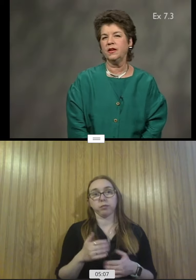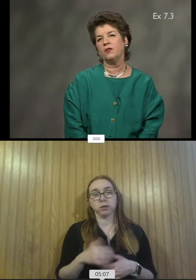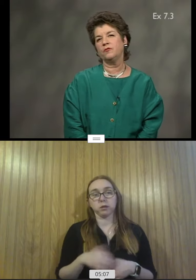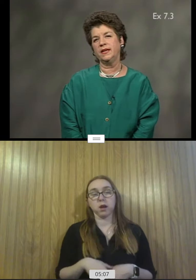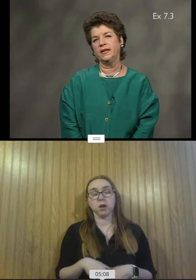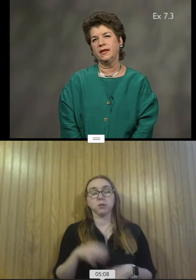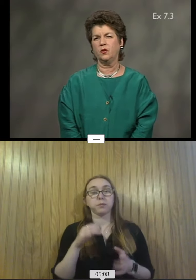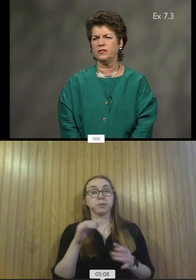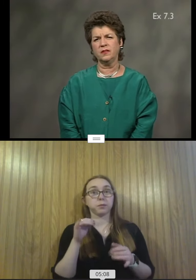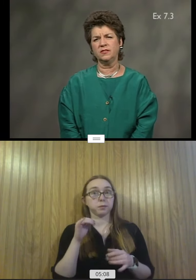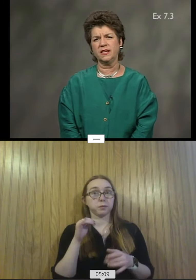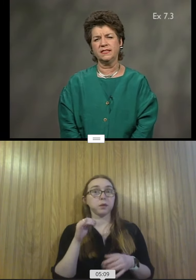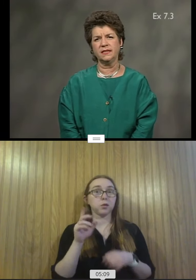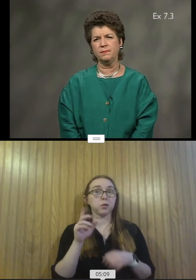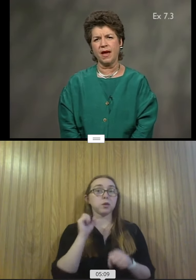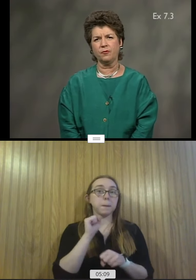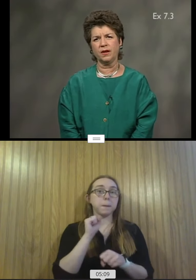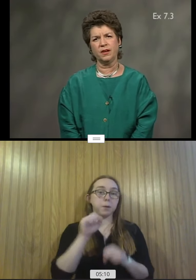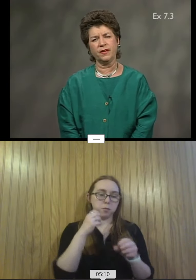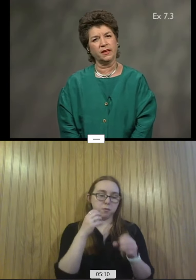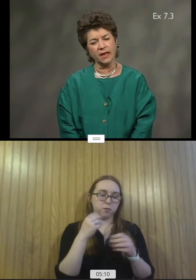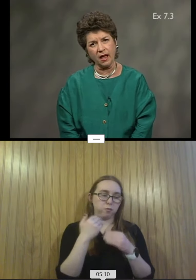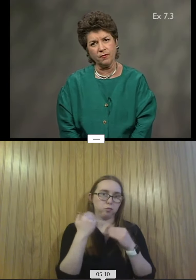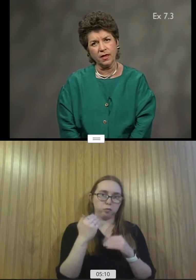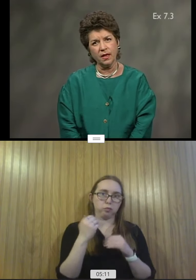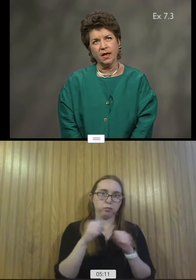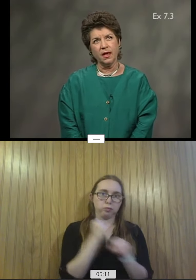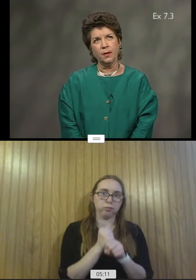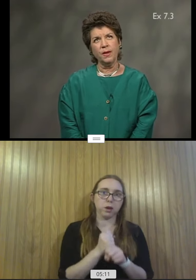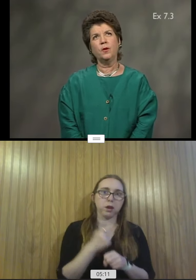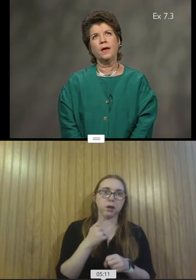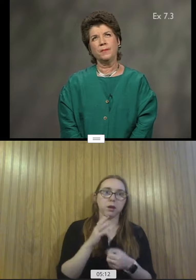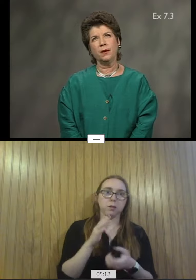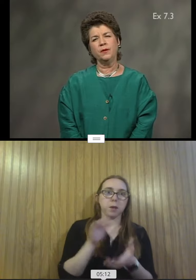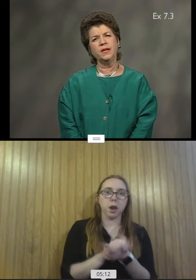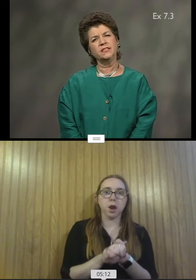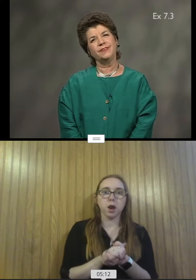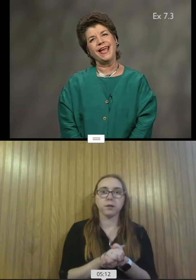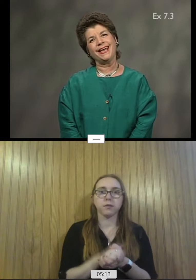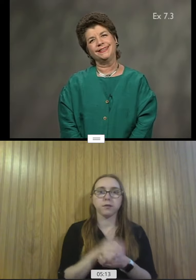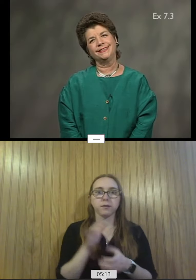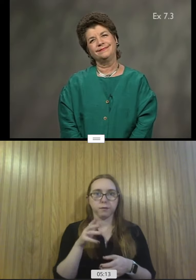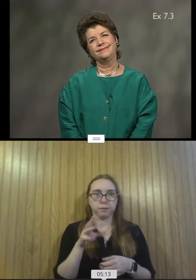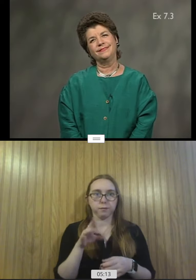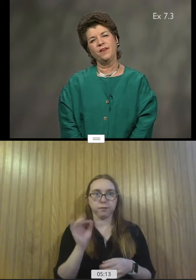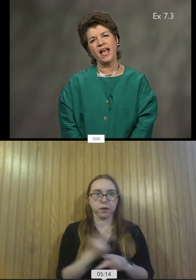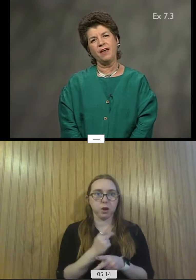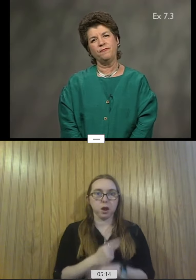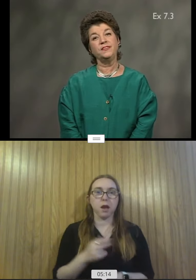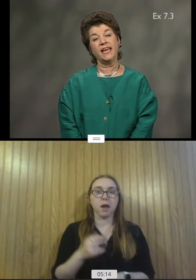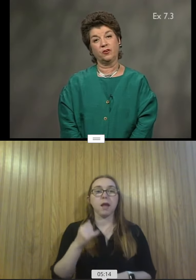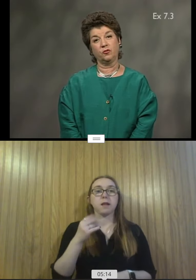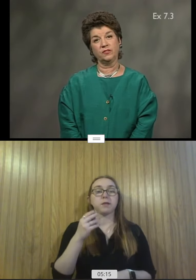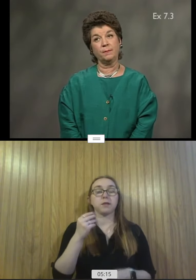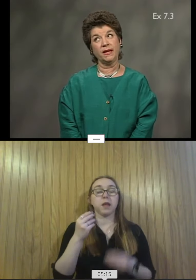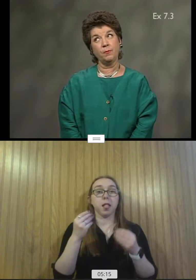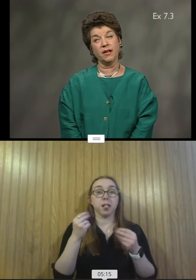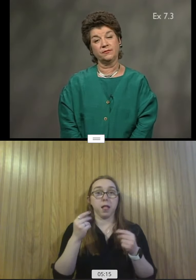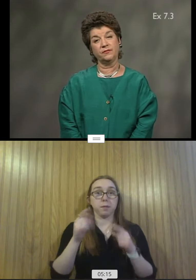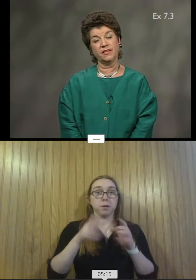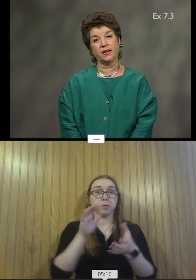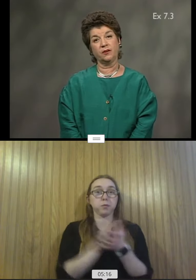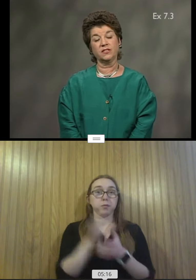very carefully, and of course in those days it didn't matter if anybody fell in love. People got married because of land. If I have 50 acres and my